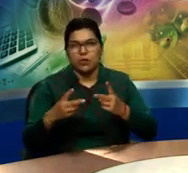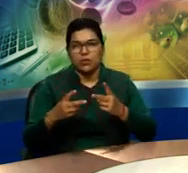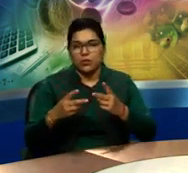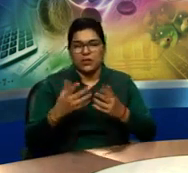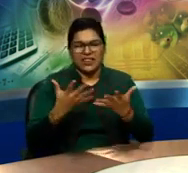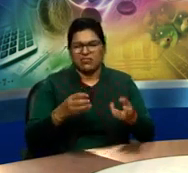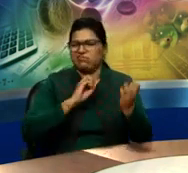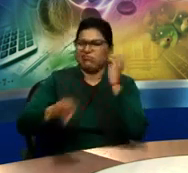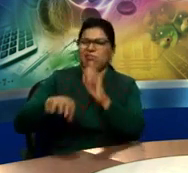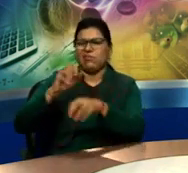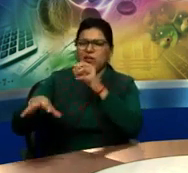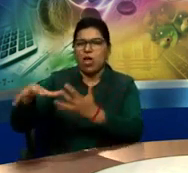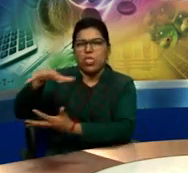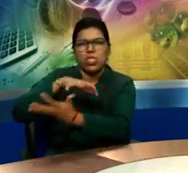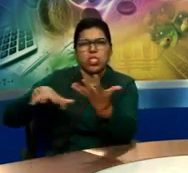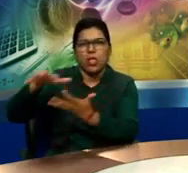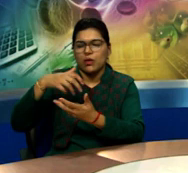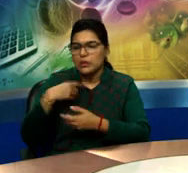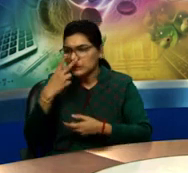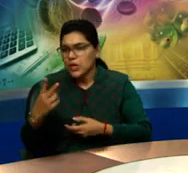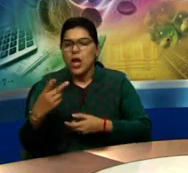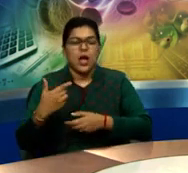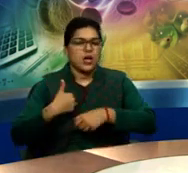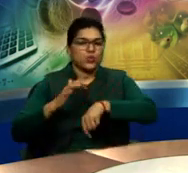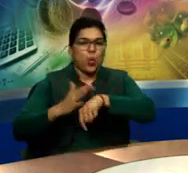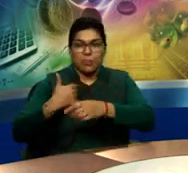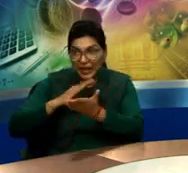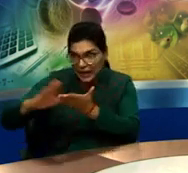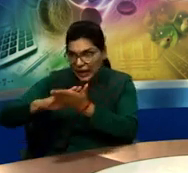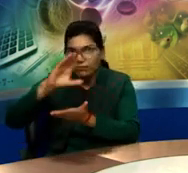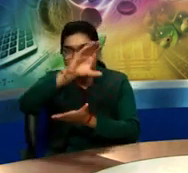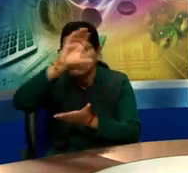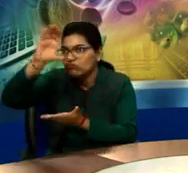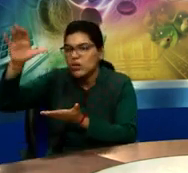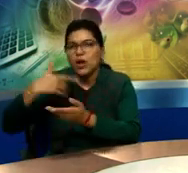it is waste resources are due to the improper storages.